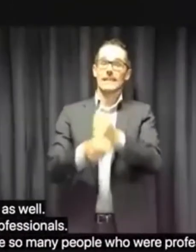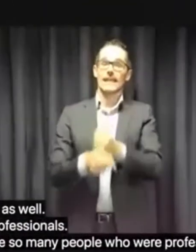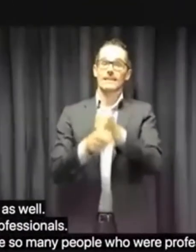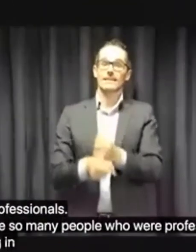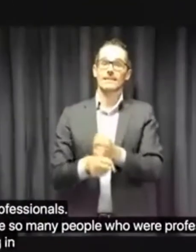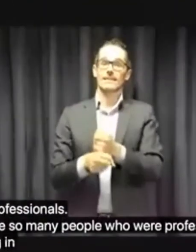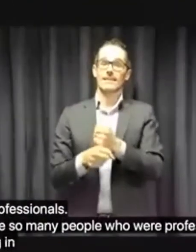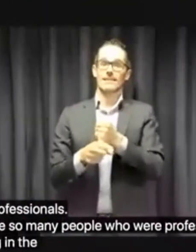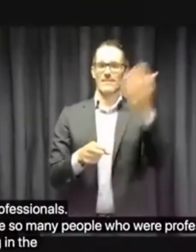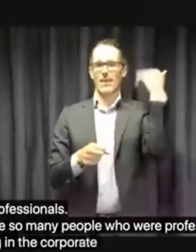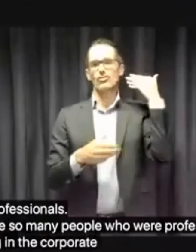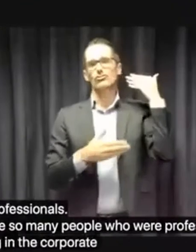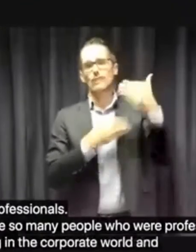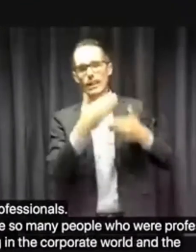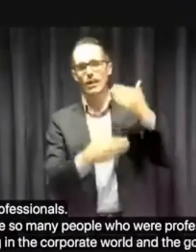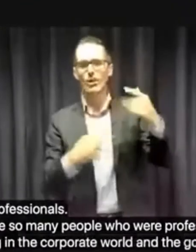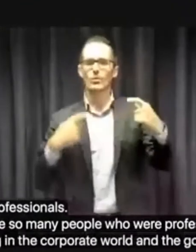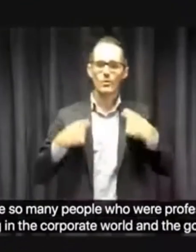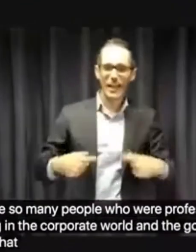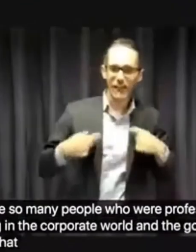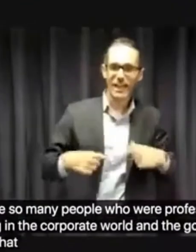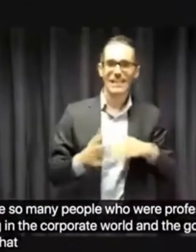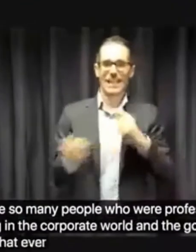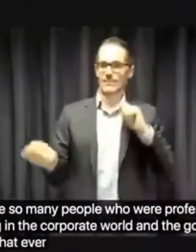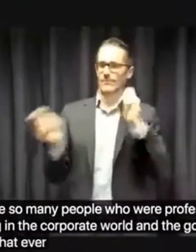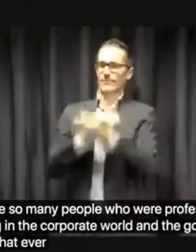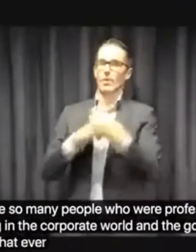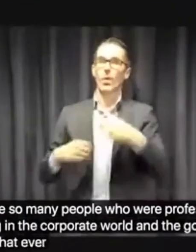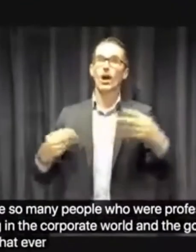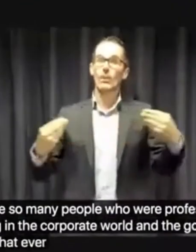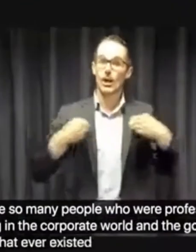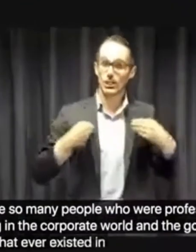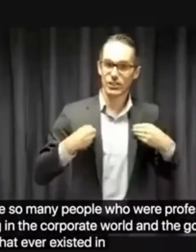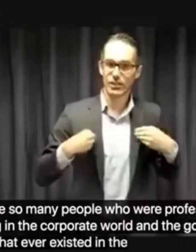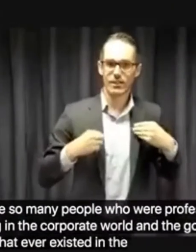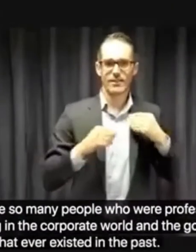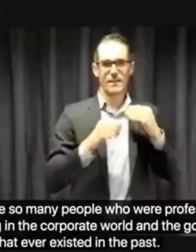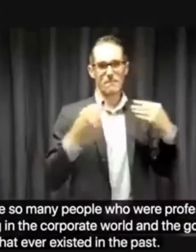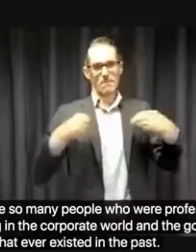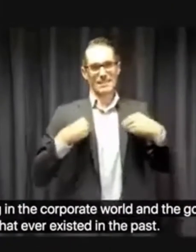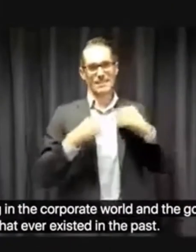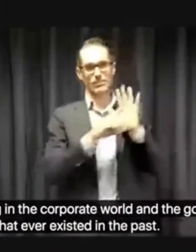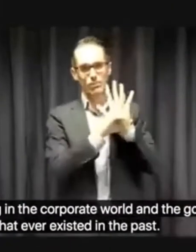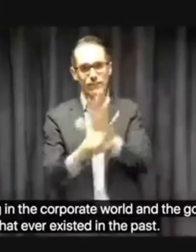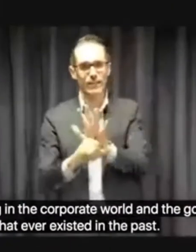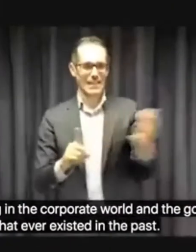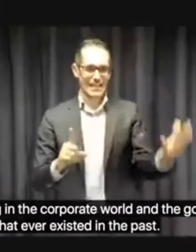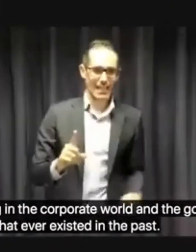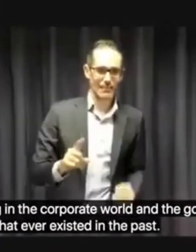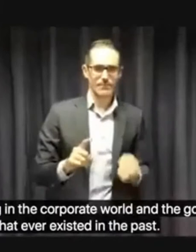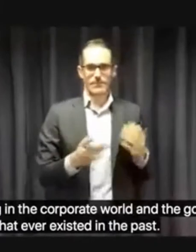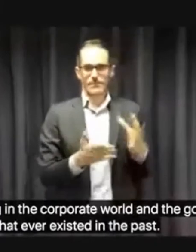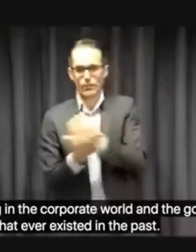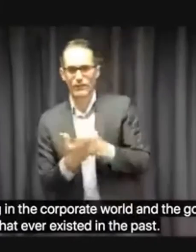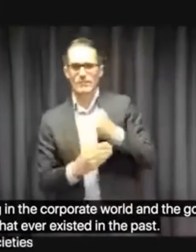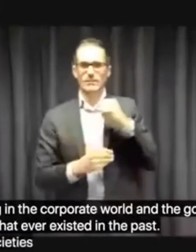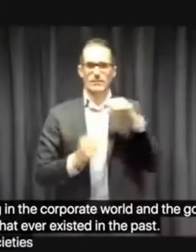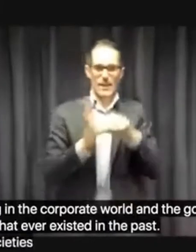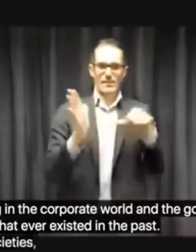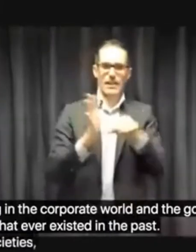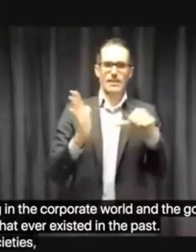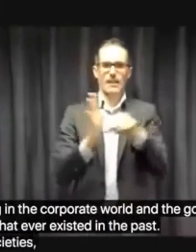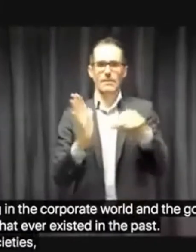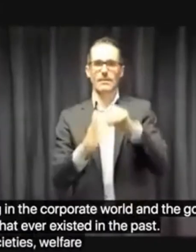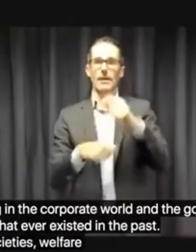exist in the past. Deaf societies, for instance, traditional welfare organisations that are now much more commercial and business driven,